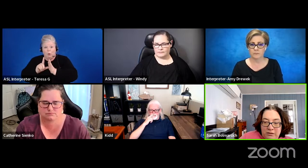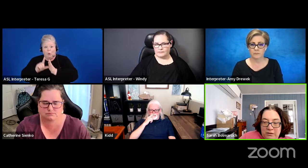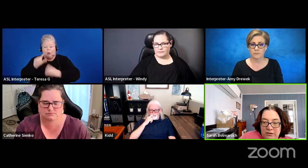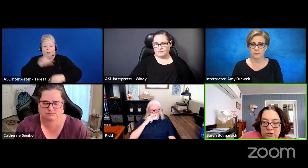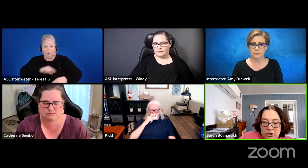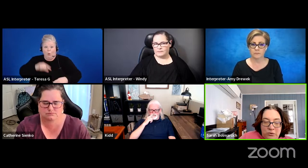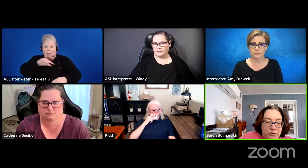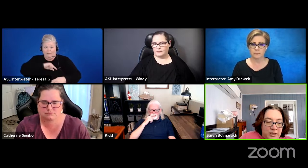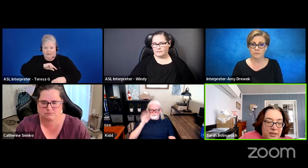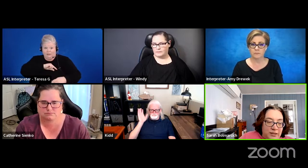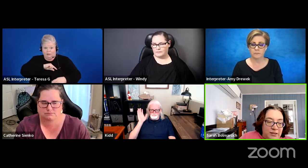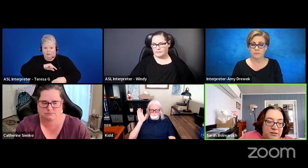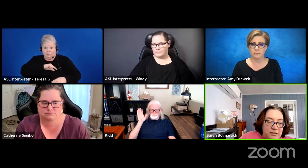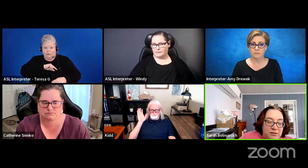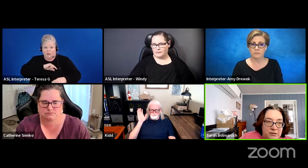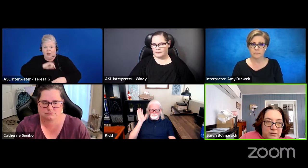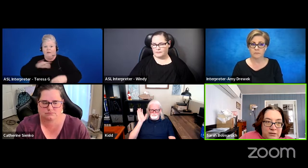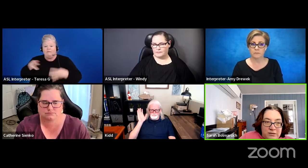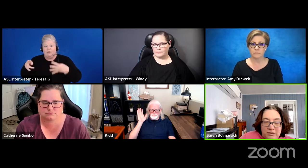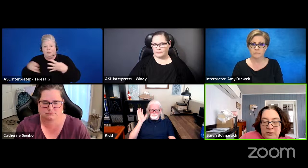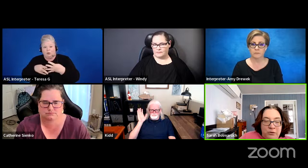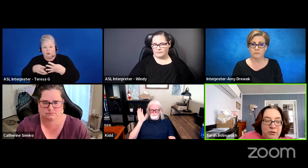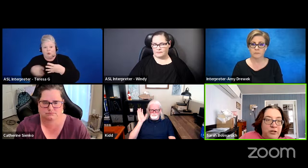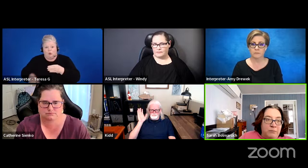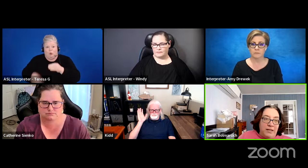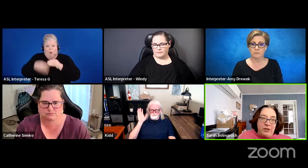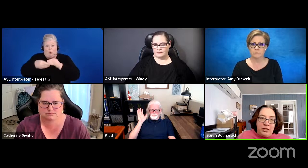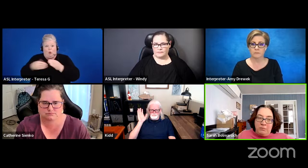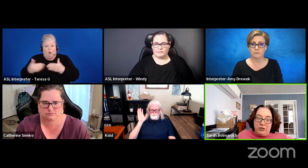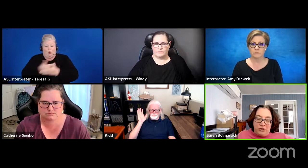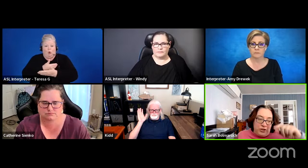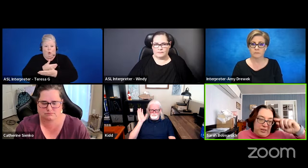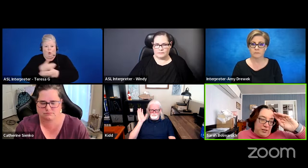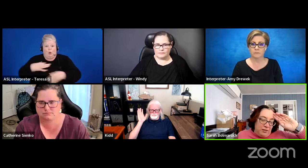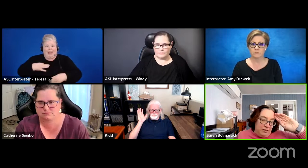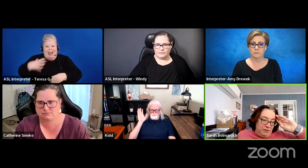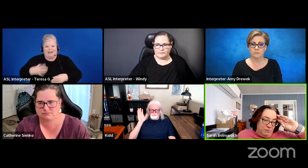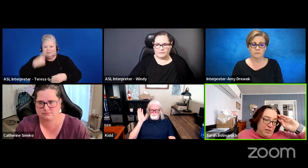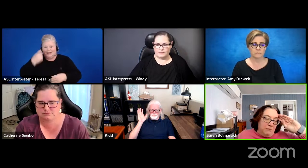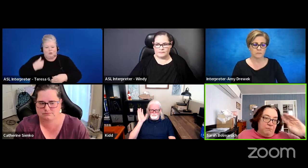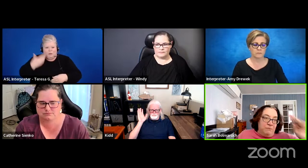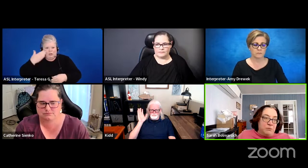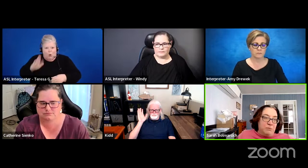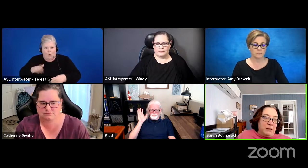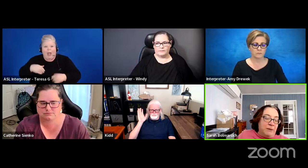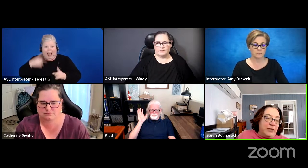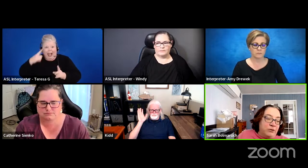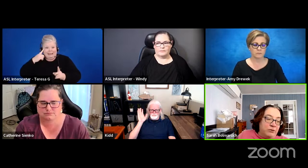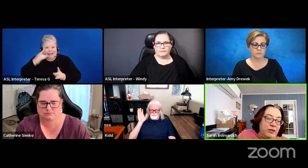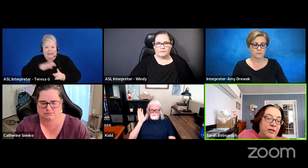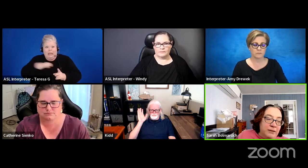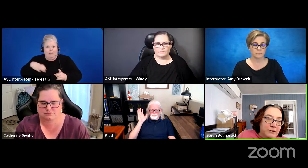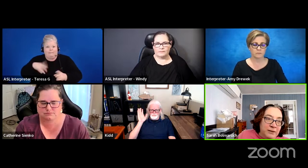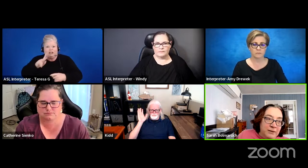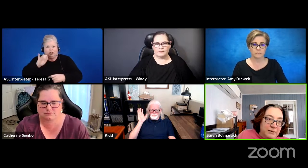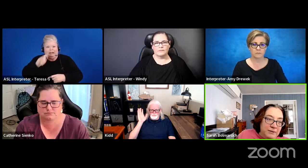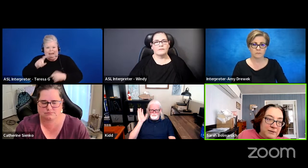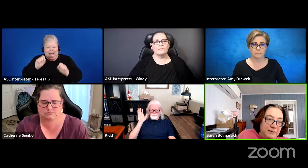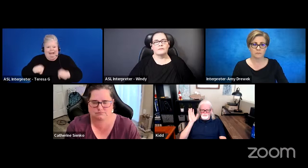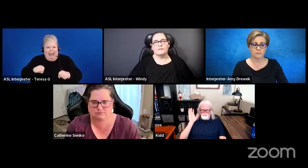the 2 new candidates, since we don't know them. And I think Commissioner Kidd might speak it better. Go